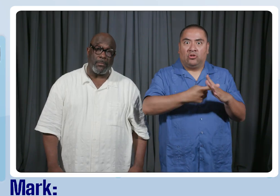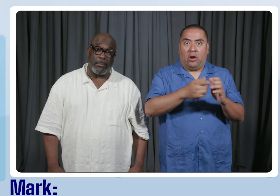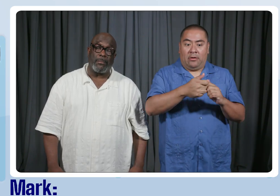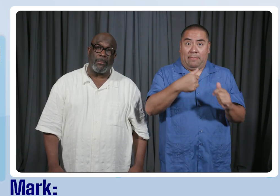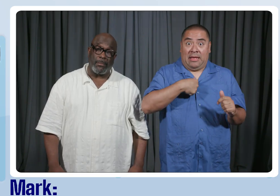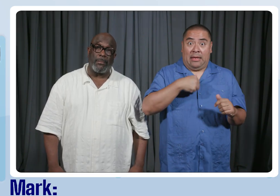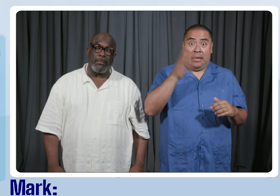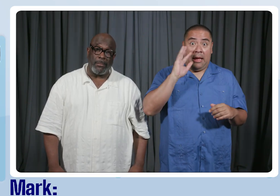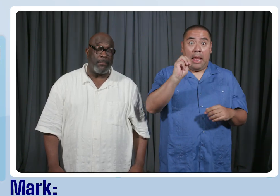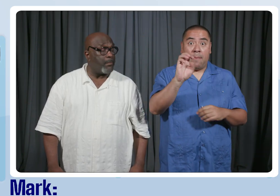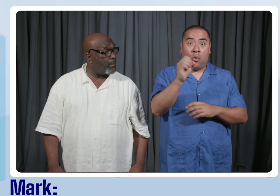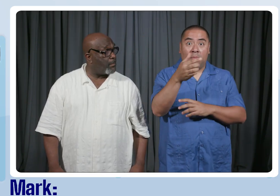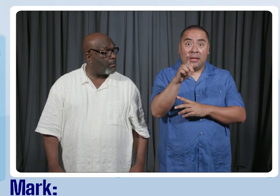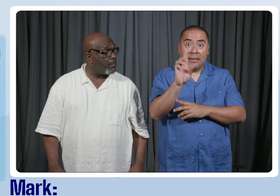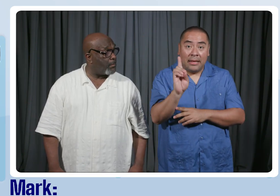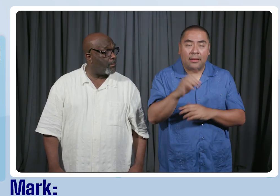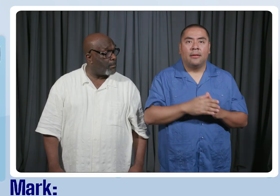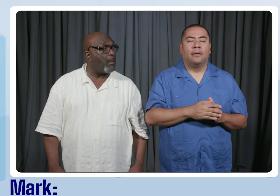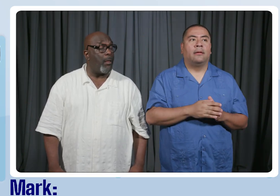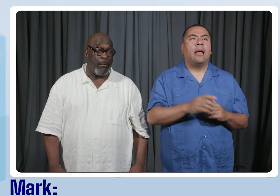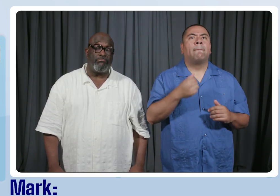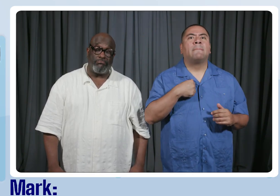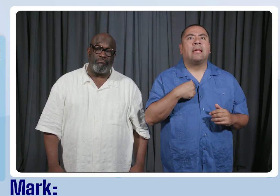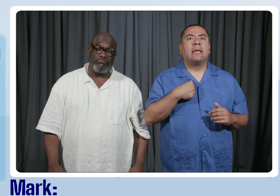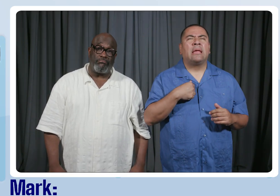at MOPD. So that was in